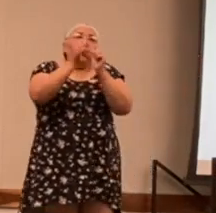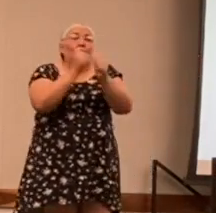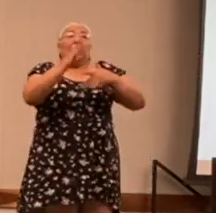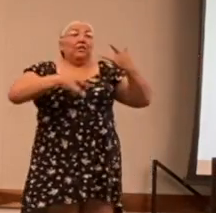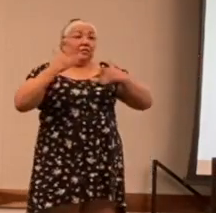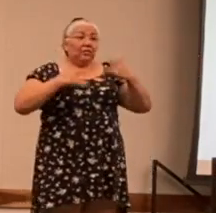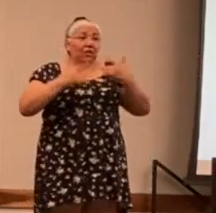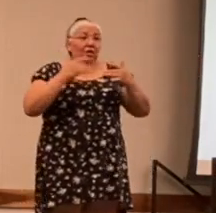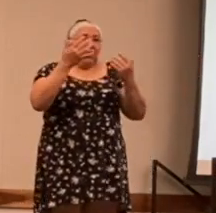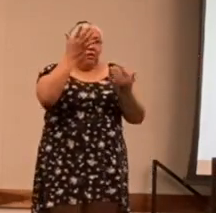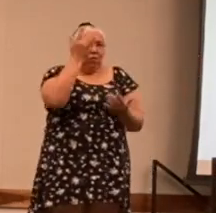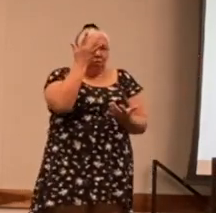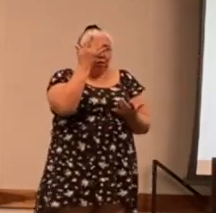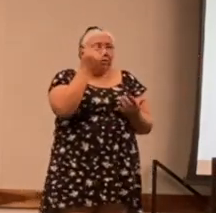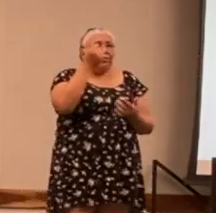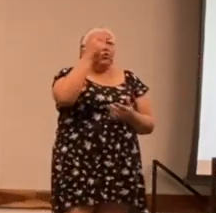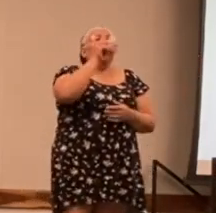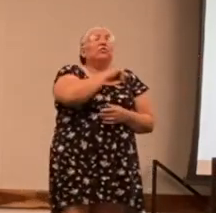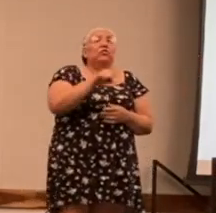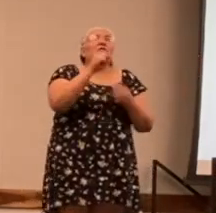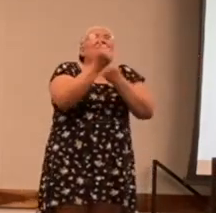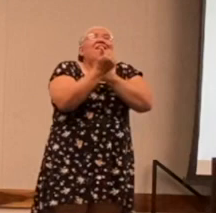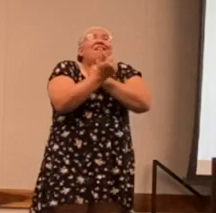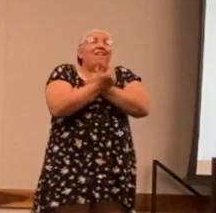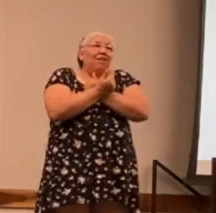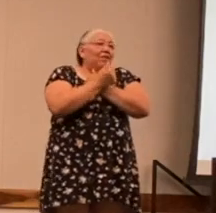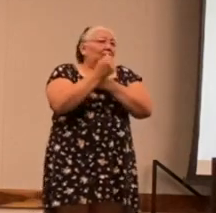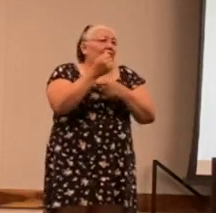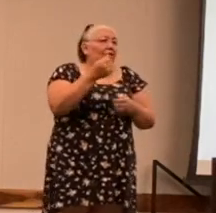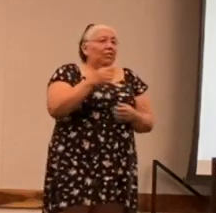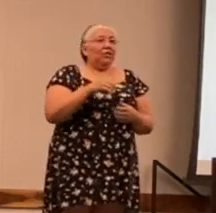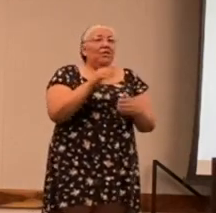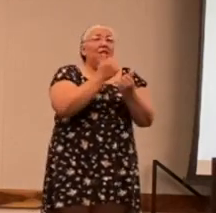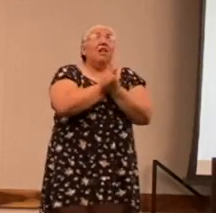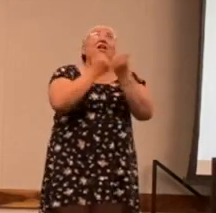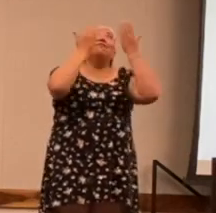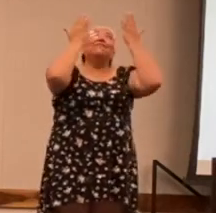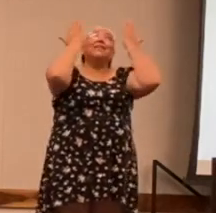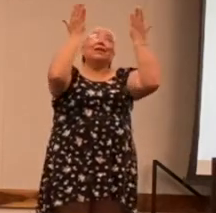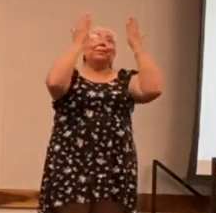enthusiasm because you love it, because you love Him.